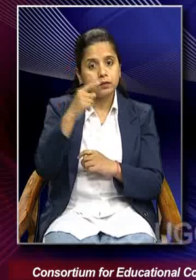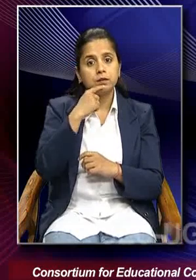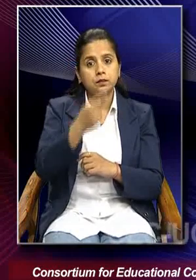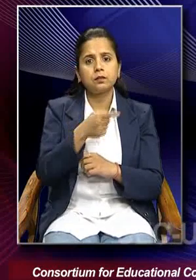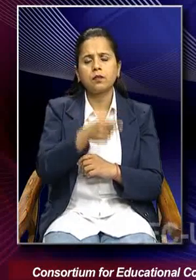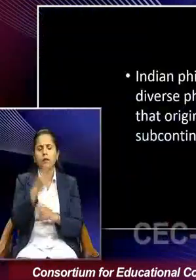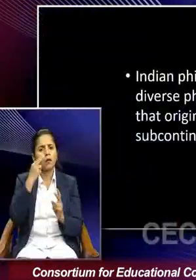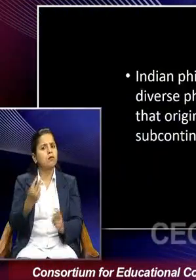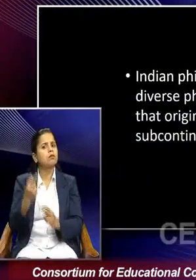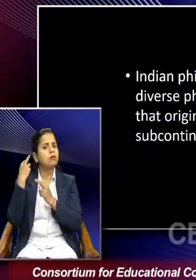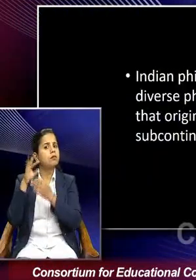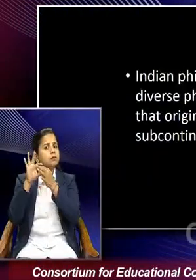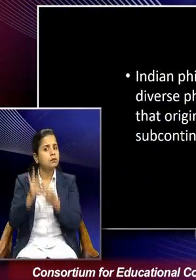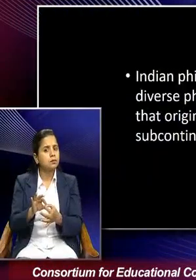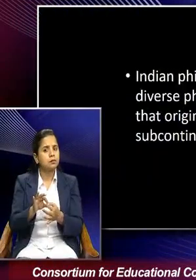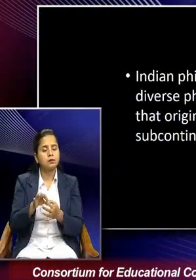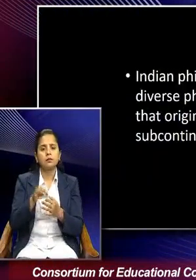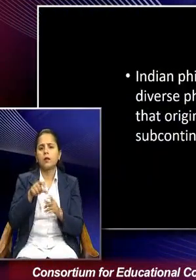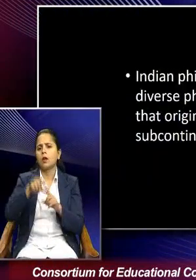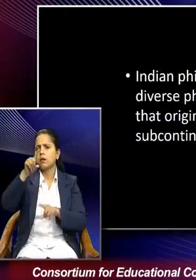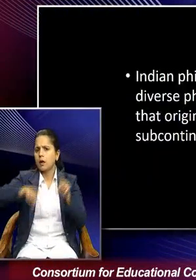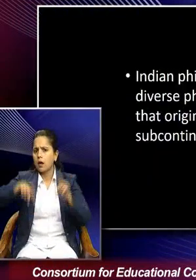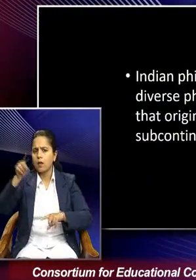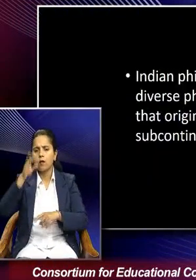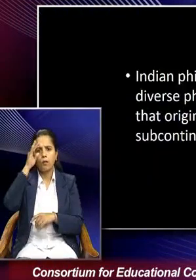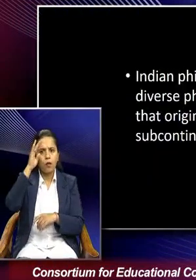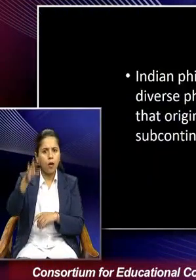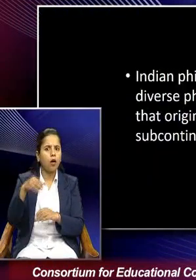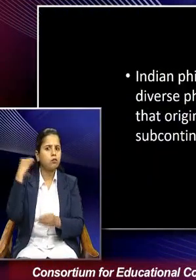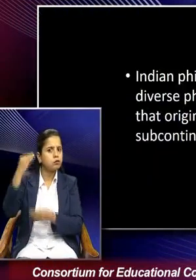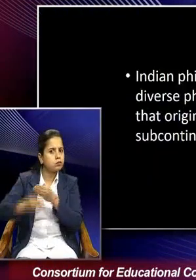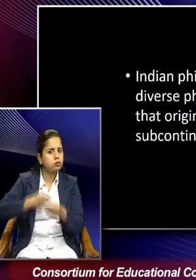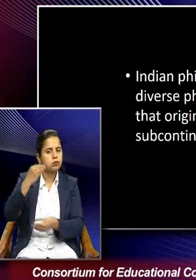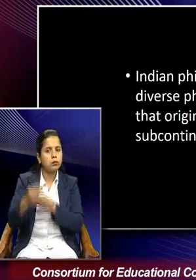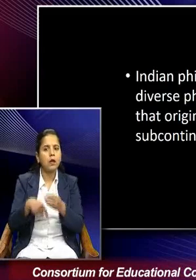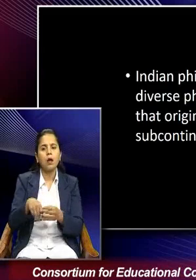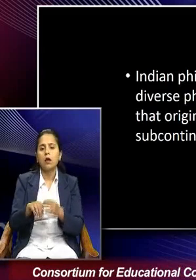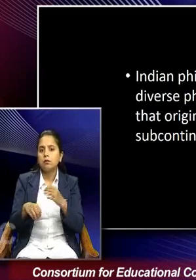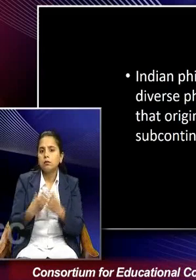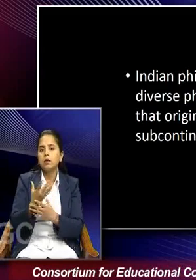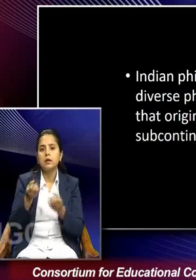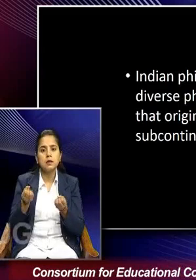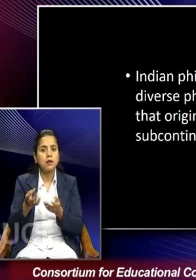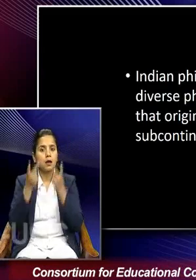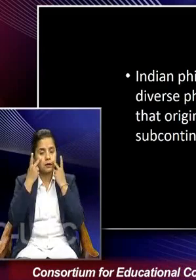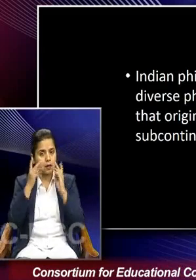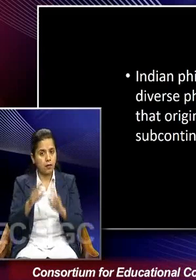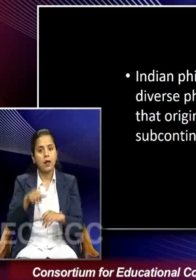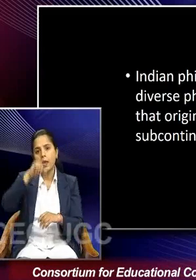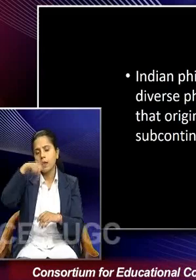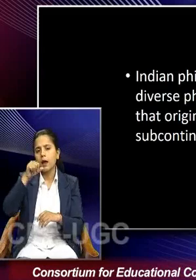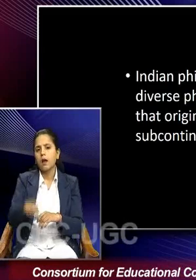it refers to the diverse philosophical traditions that originated in the